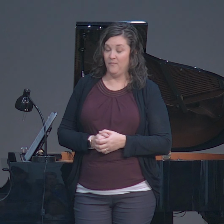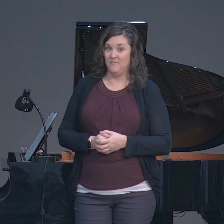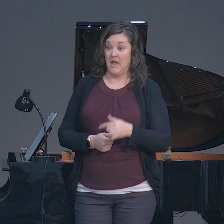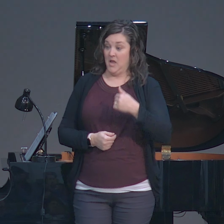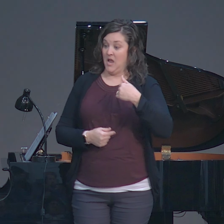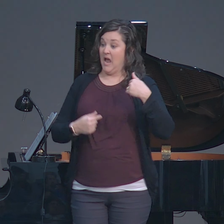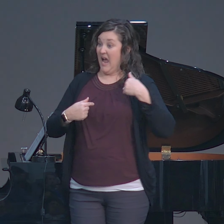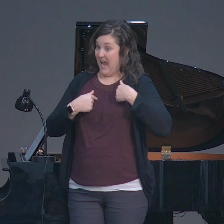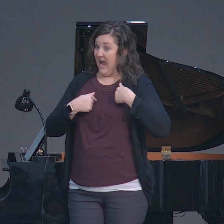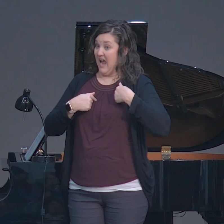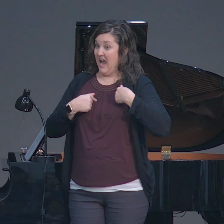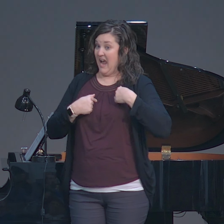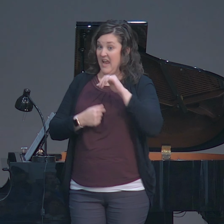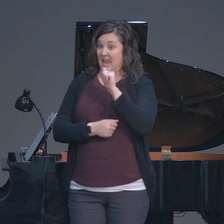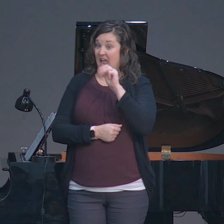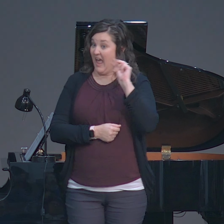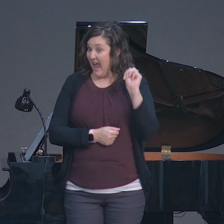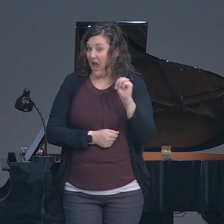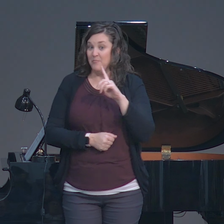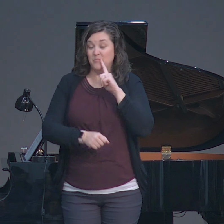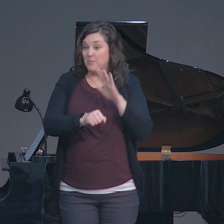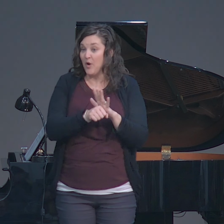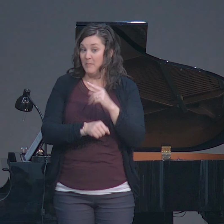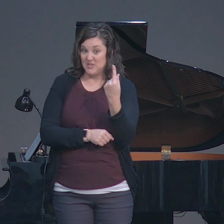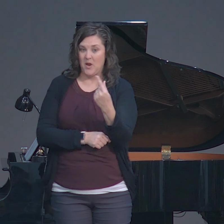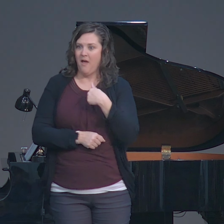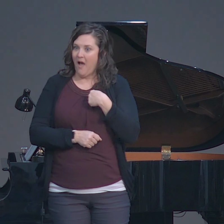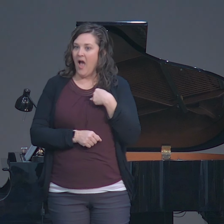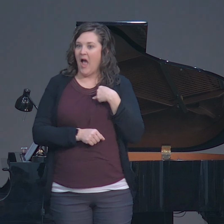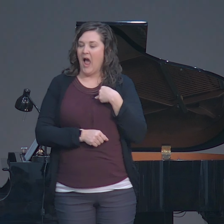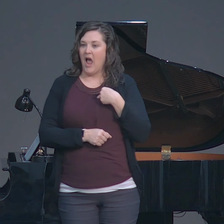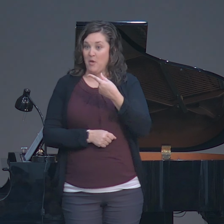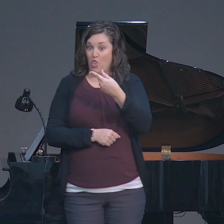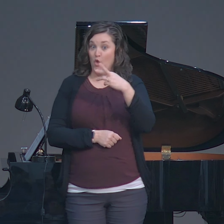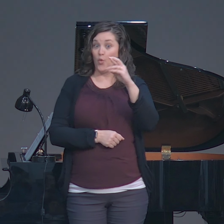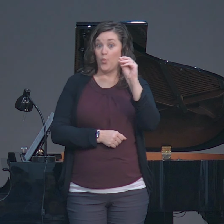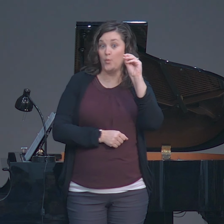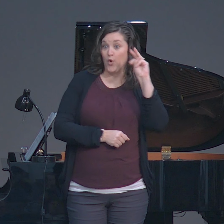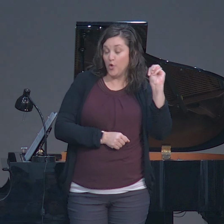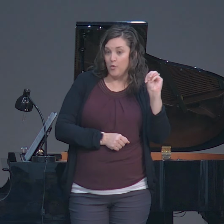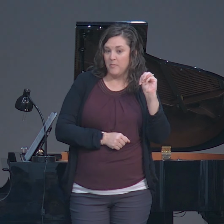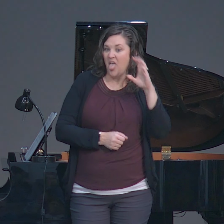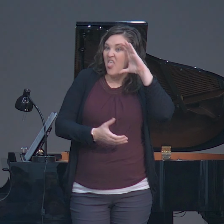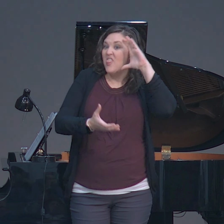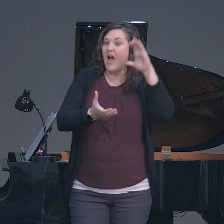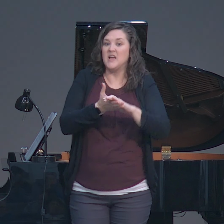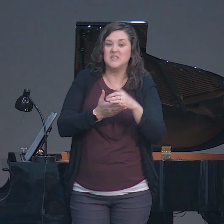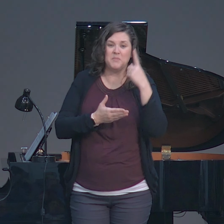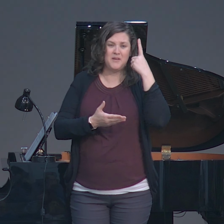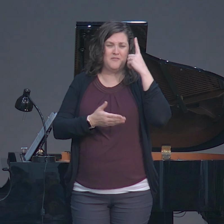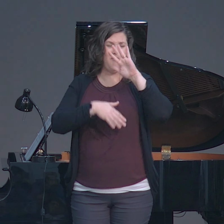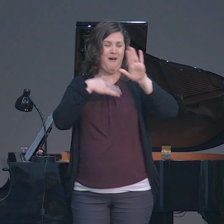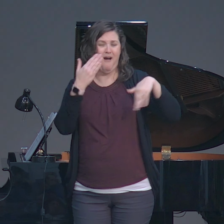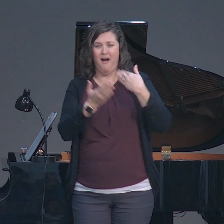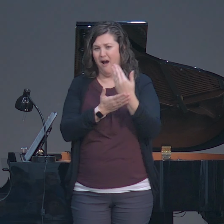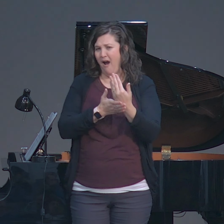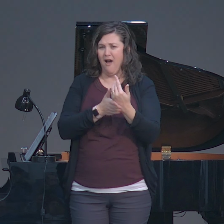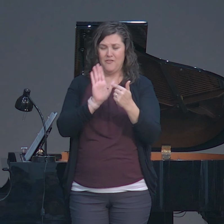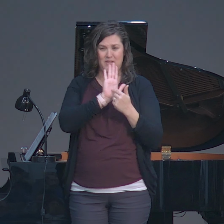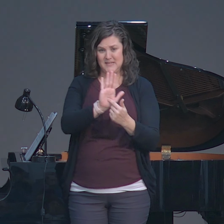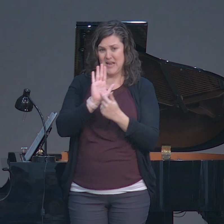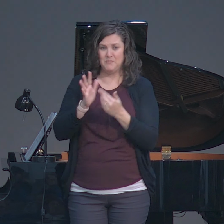I am the promised one. I'm the bridegroom and the husband of all the analogies of the law and the